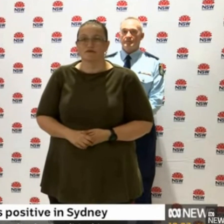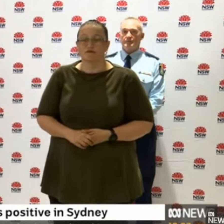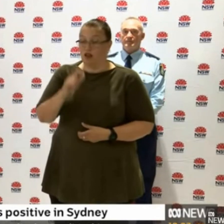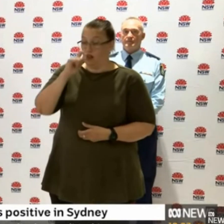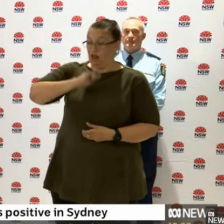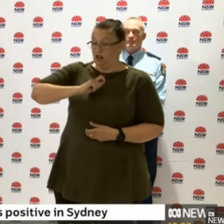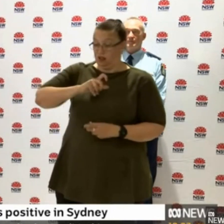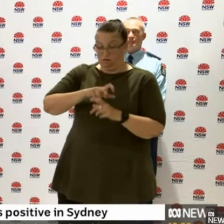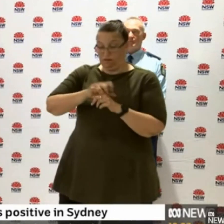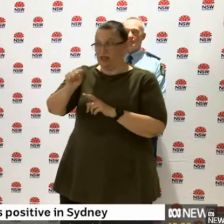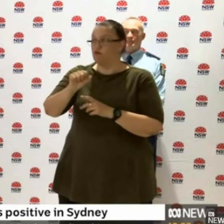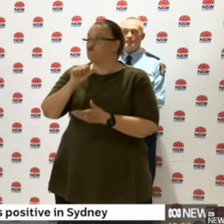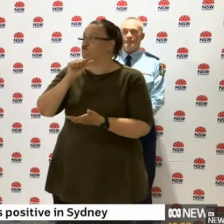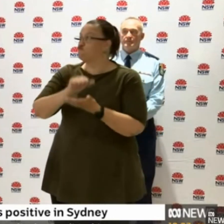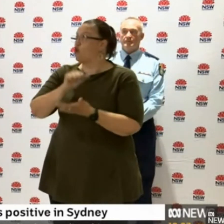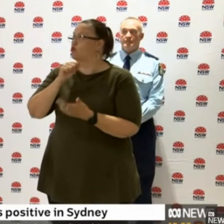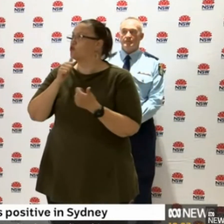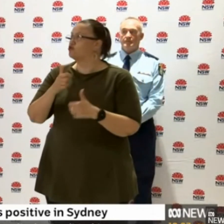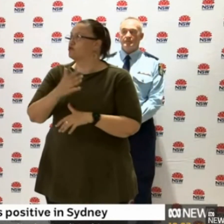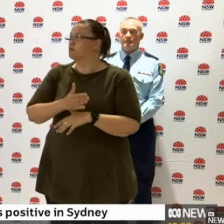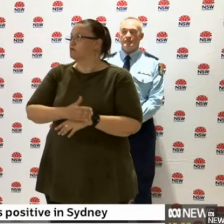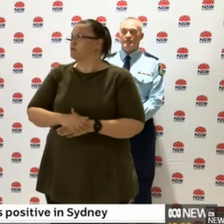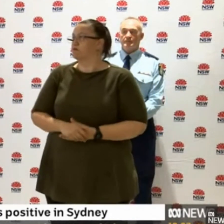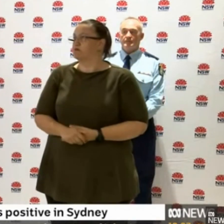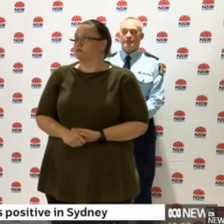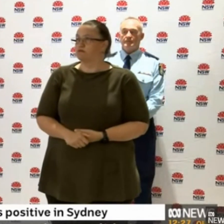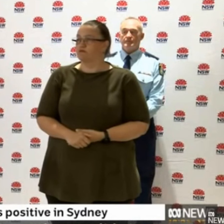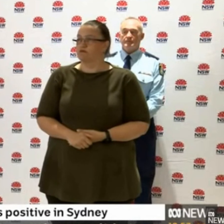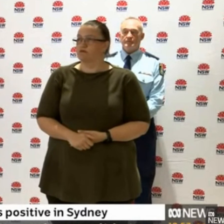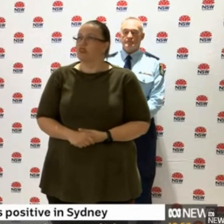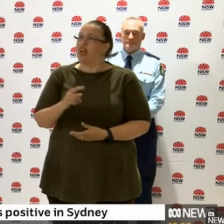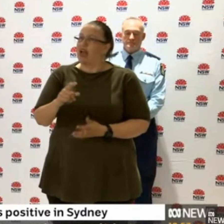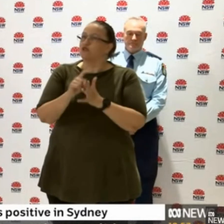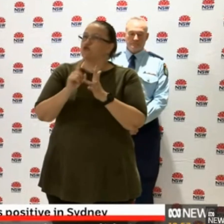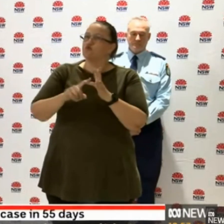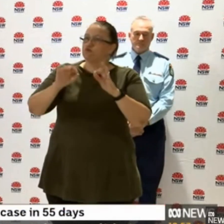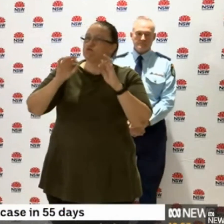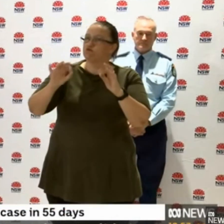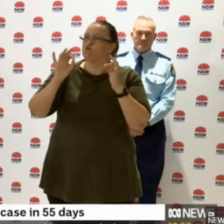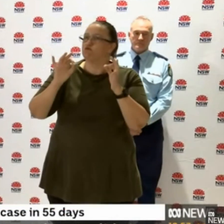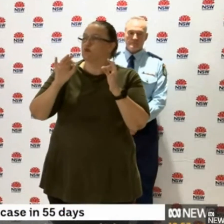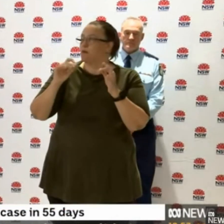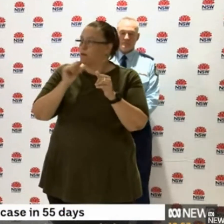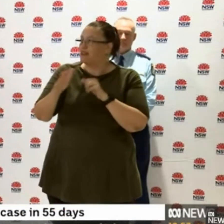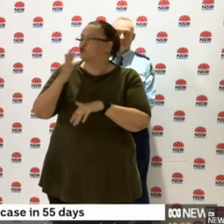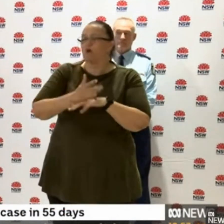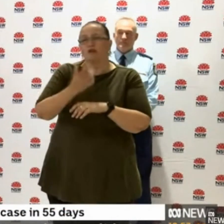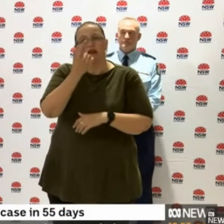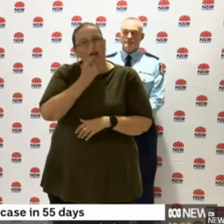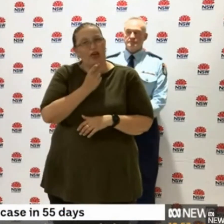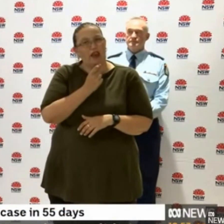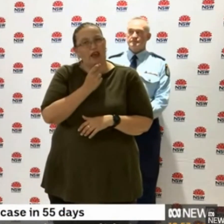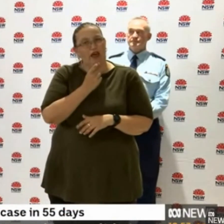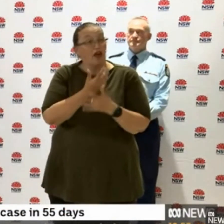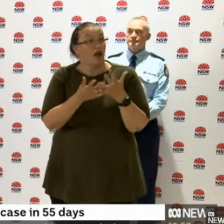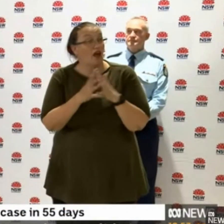doing the job they need to do, but every decision that we've taken here in New South Wales has been predicated on the very best advice. That is from Dr.